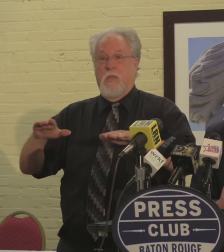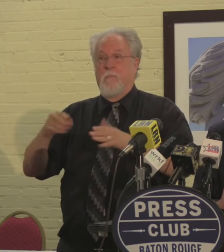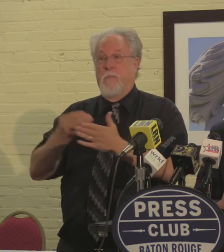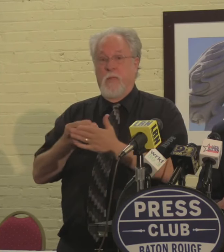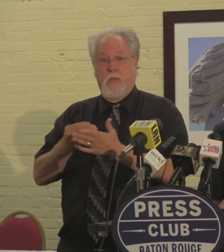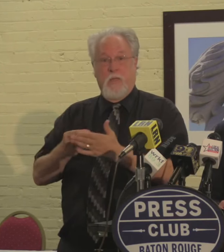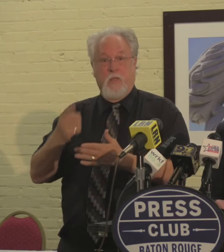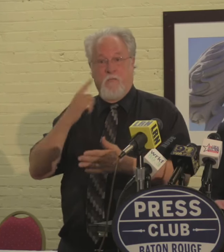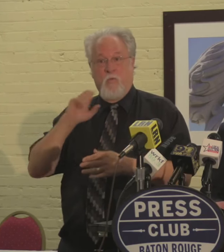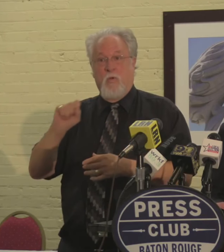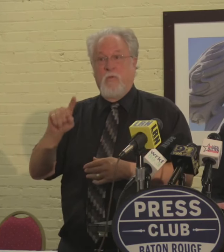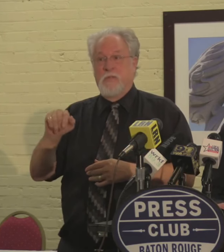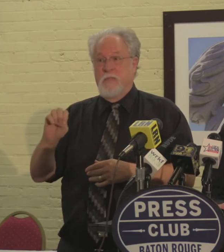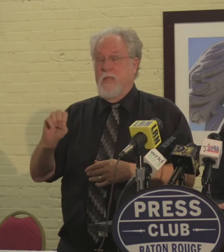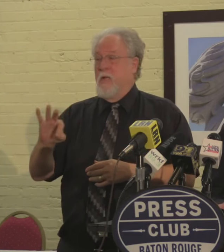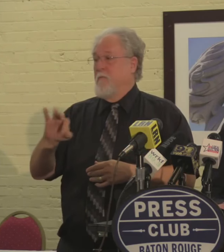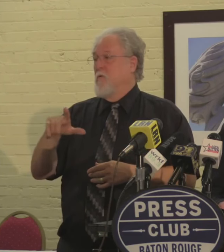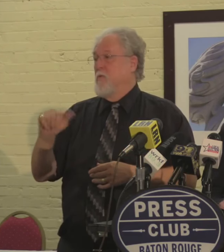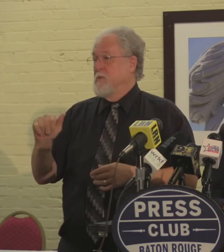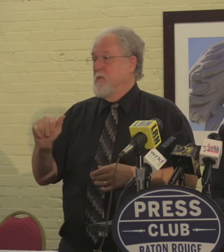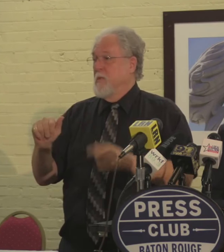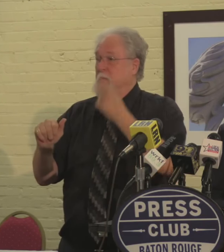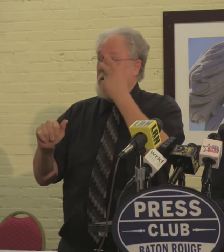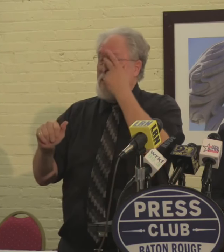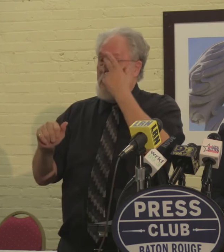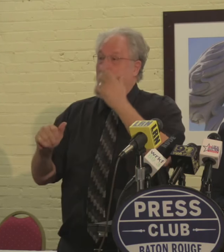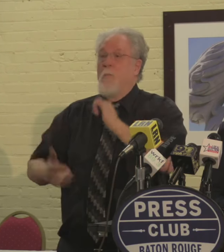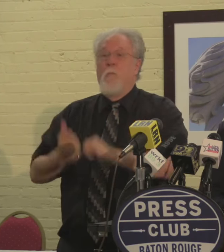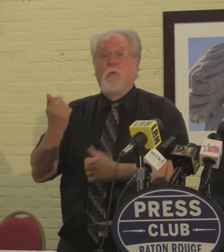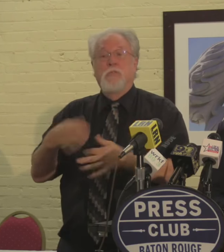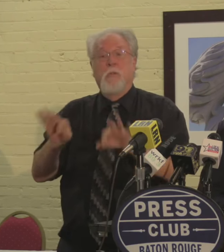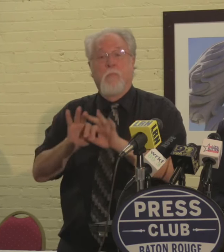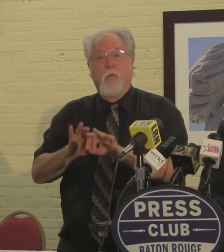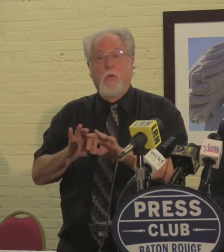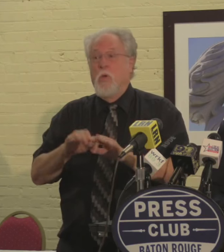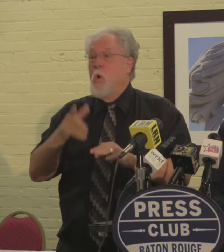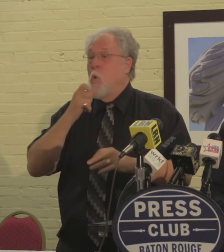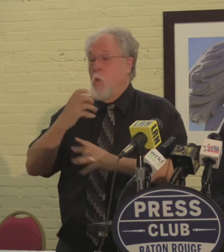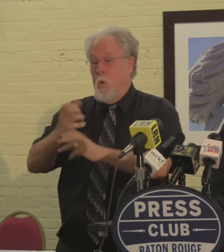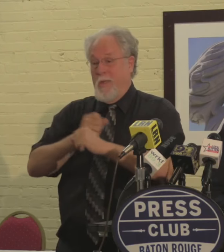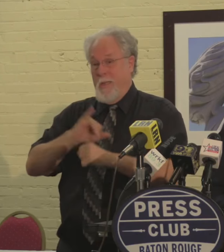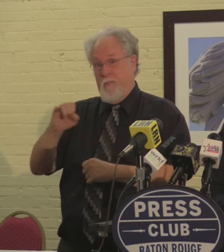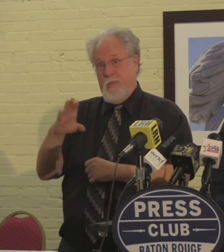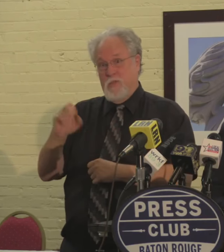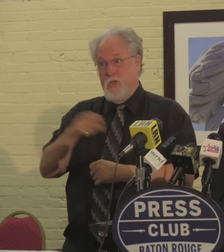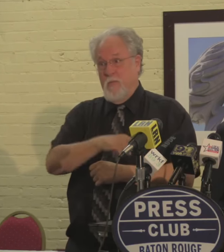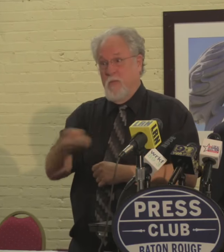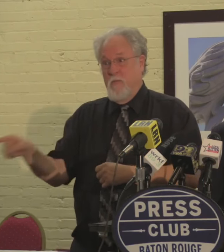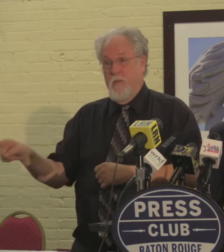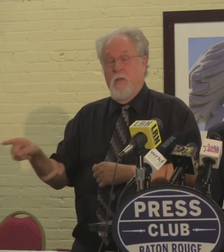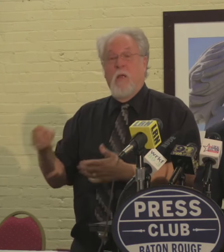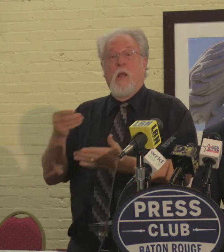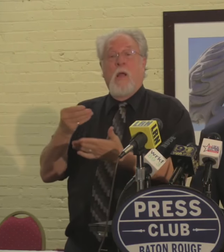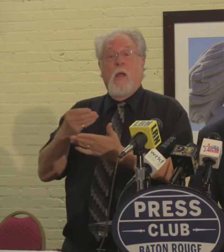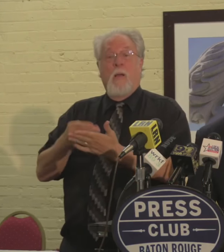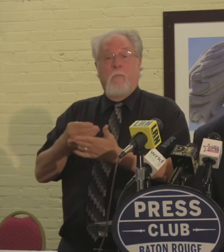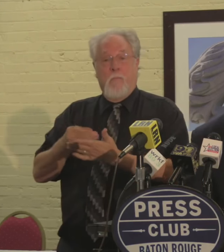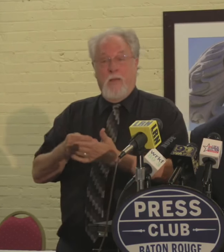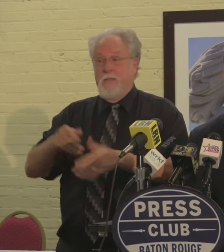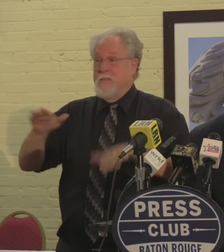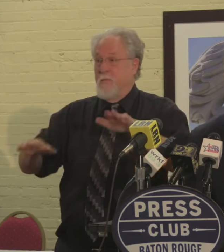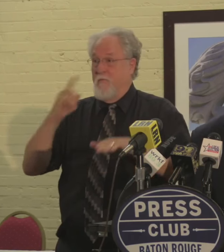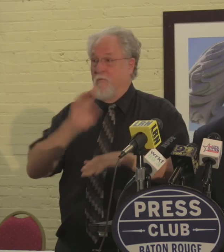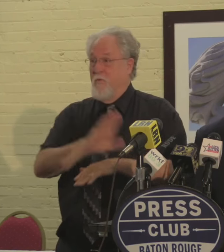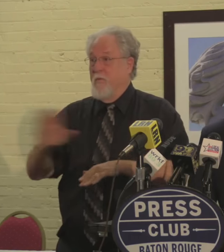revenue for the state of Louisiana. Now, the most important thing is everyone who's getting those jobs out there, the revenue is being stabilized